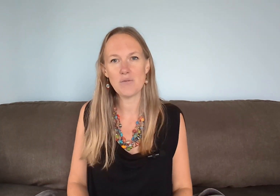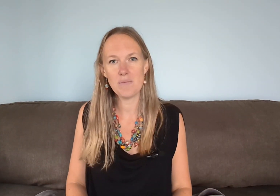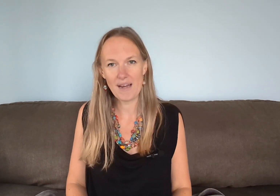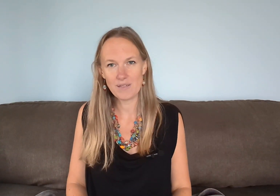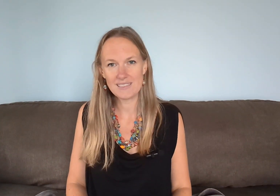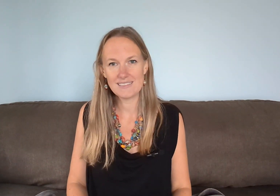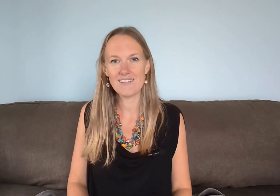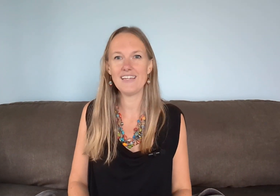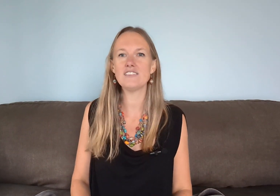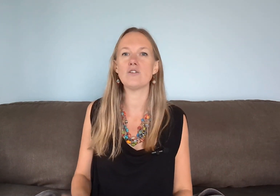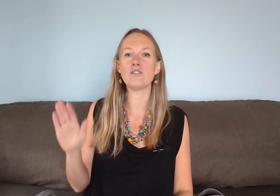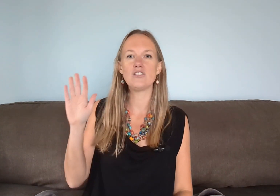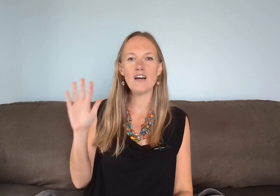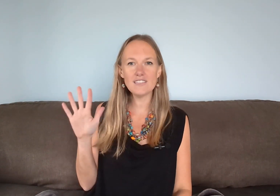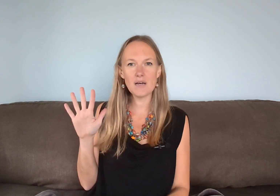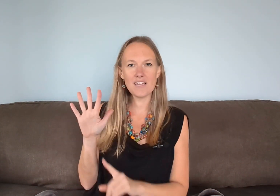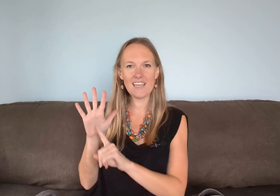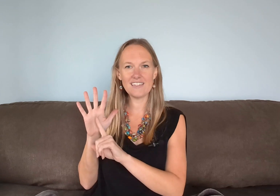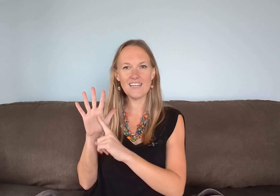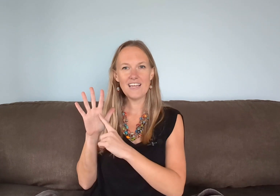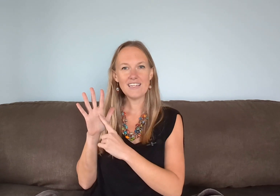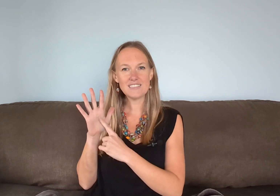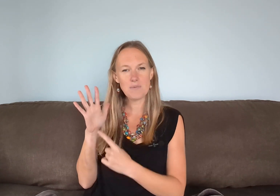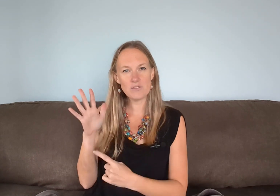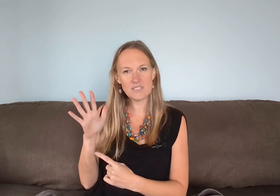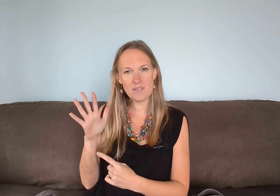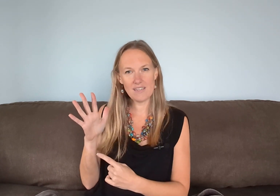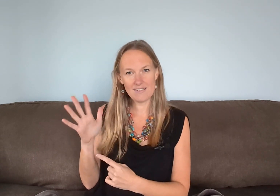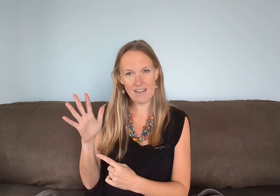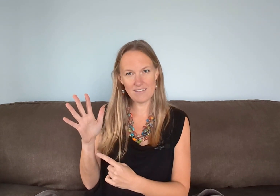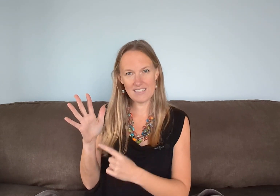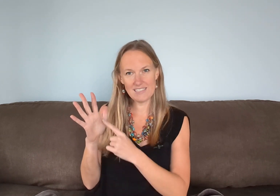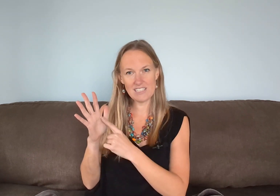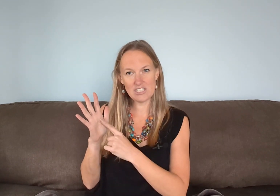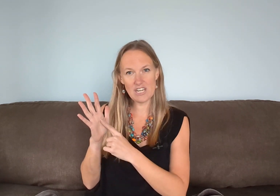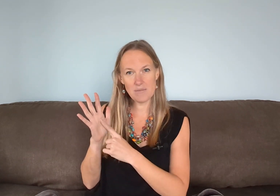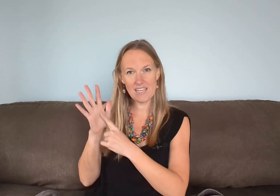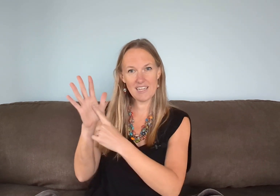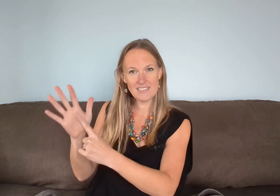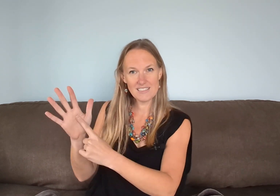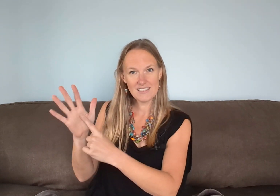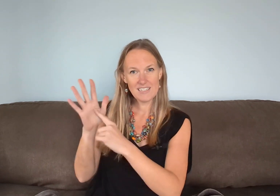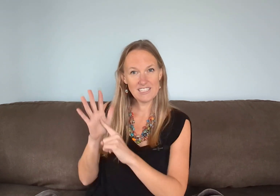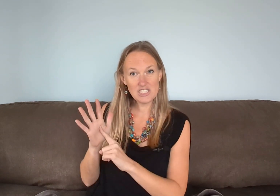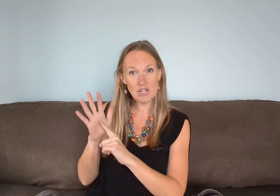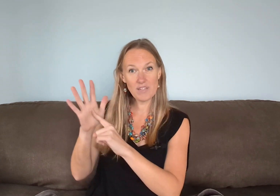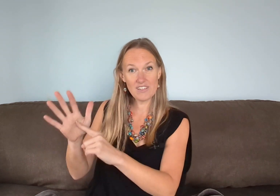me backwards, okay? So your non-dominant hand is supposed to be out like this, and your dominant hand is showing your